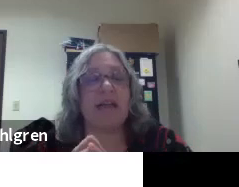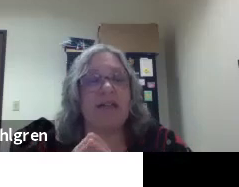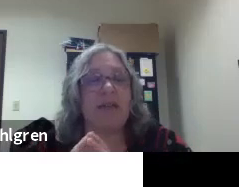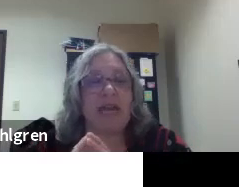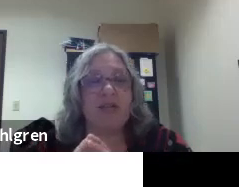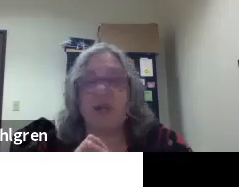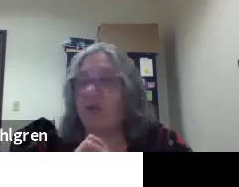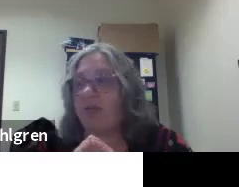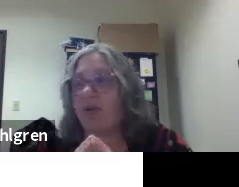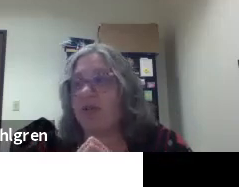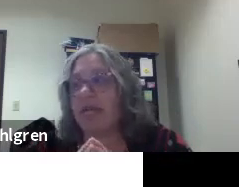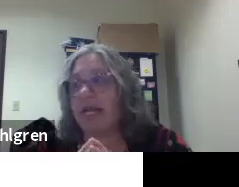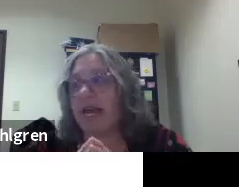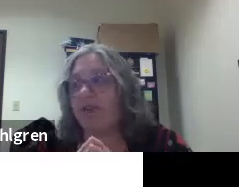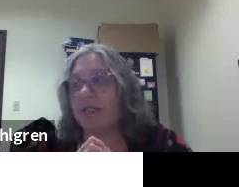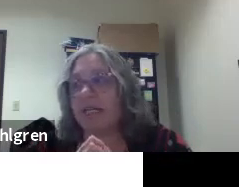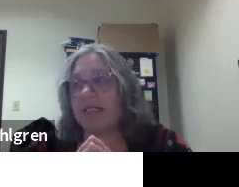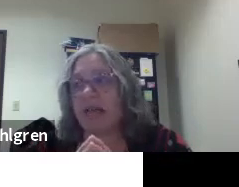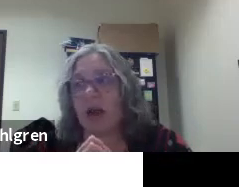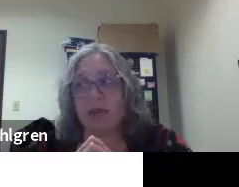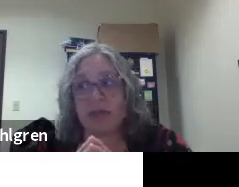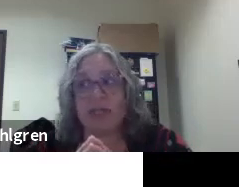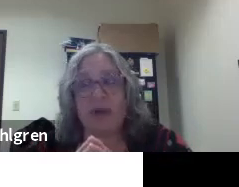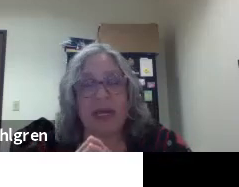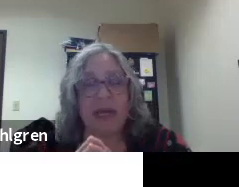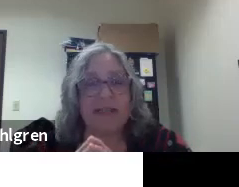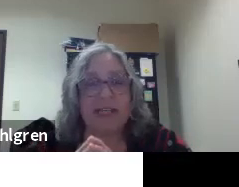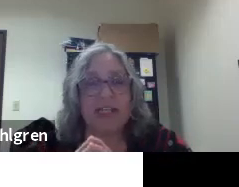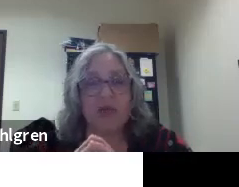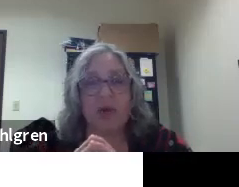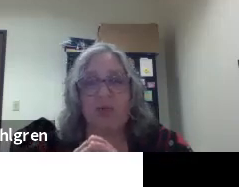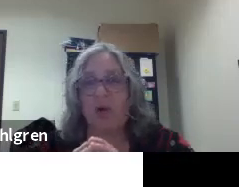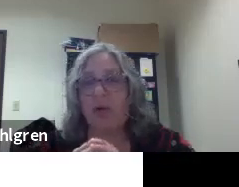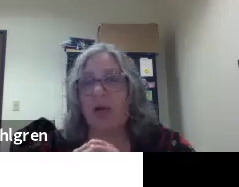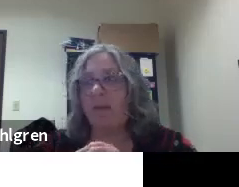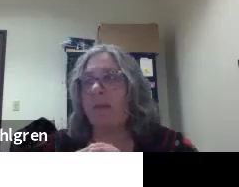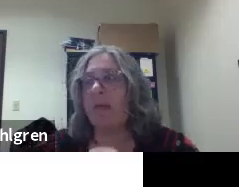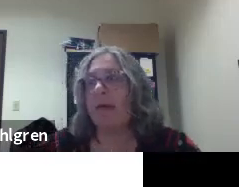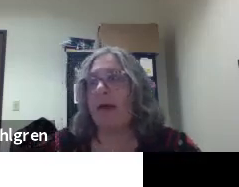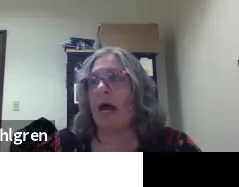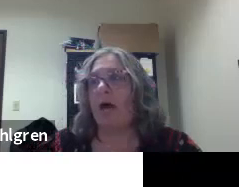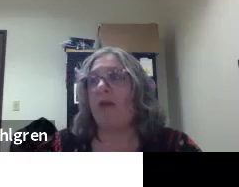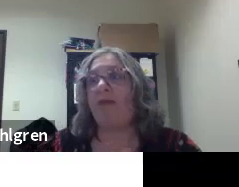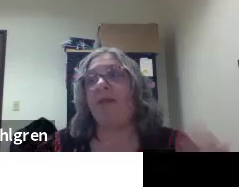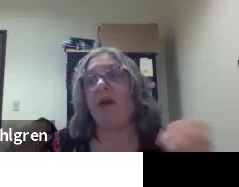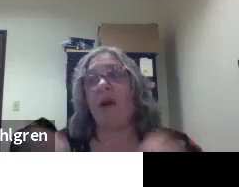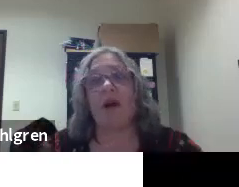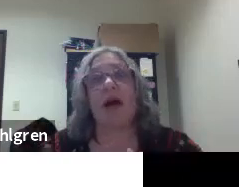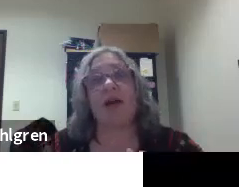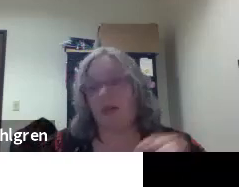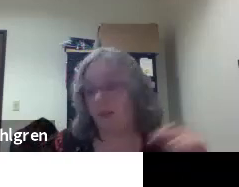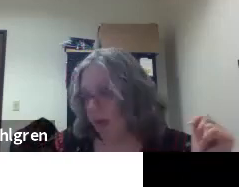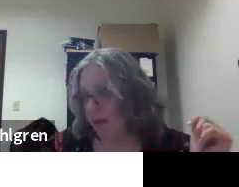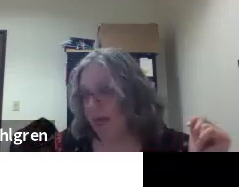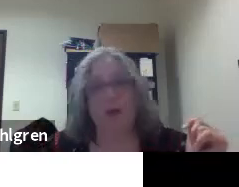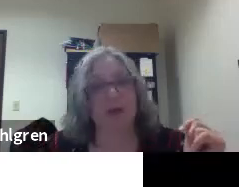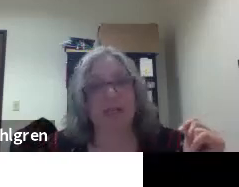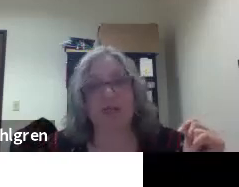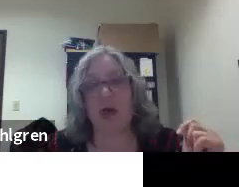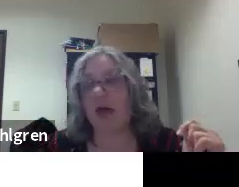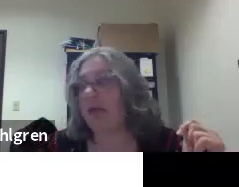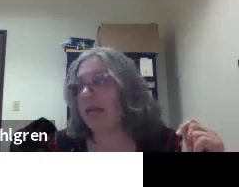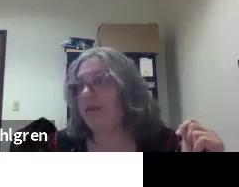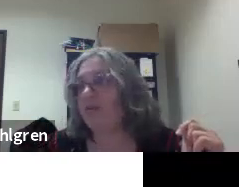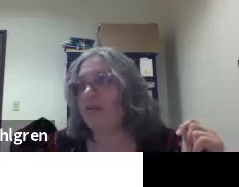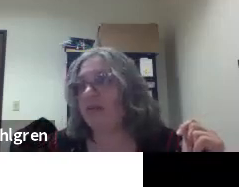has an active case with one of those state agencies, they are participating in the Ticket to Work program. And then there are other employment networks